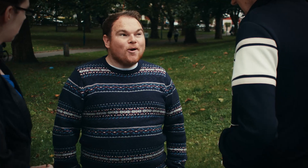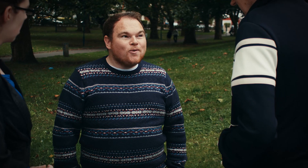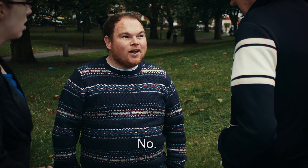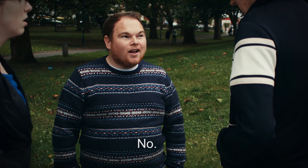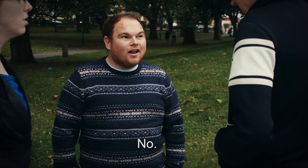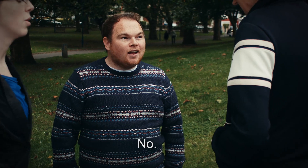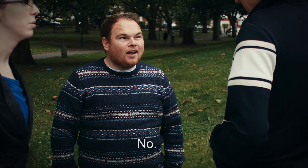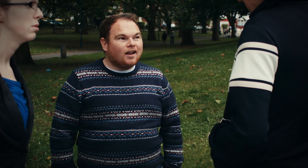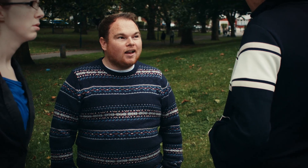No.